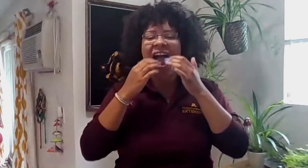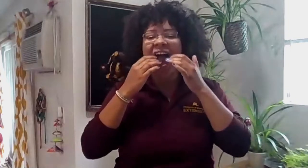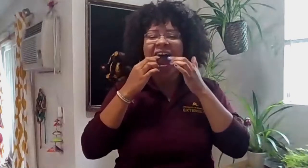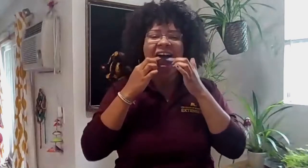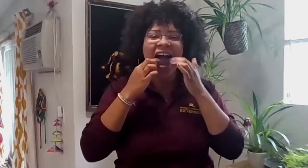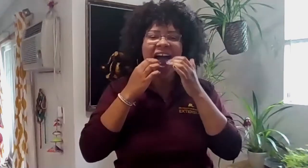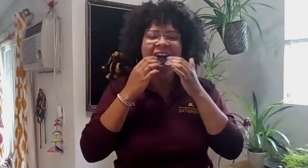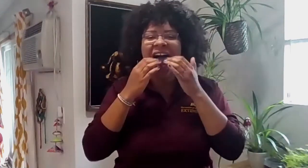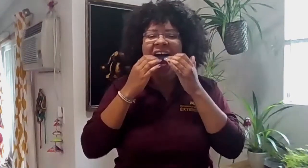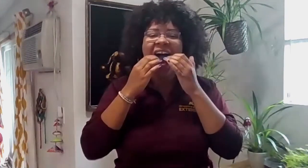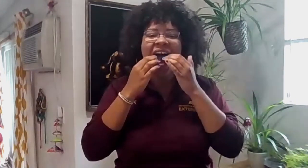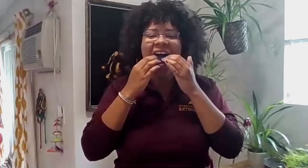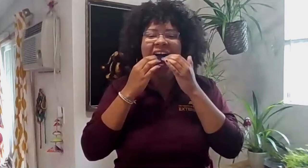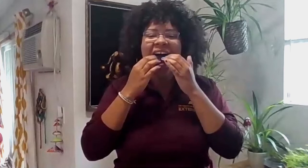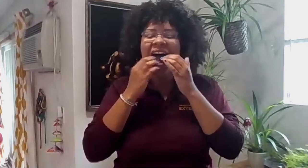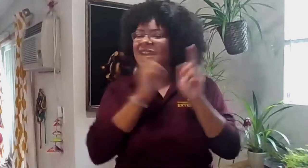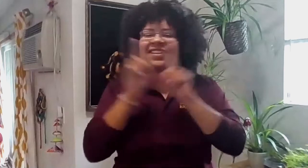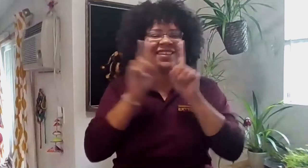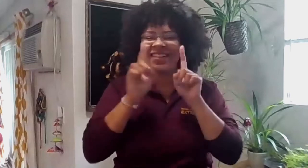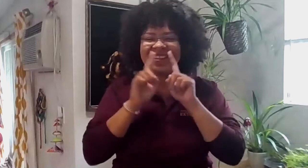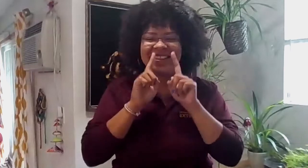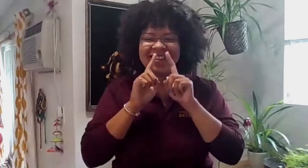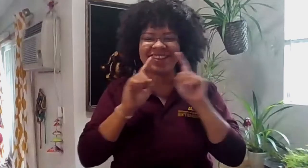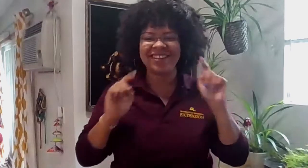little mouth, but do not let them in.